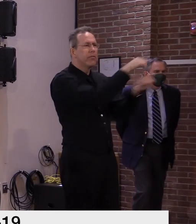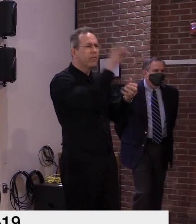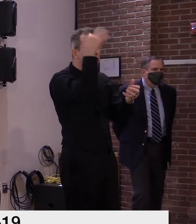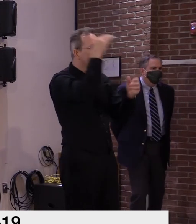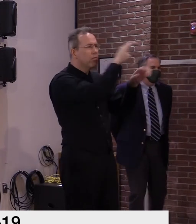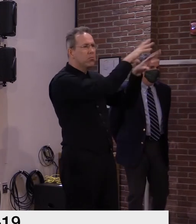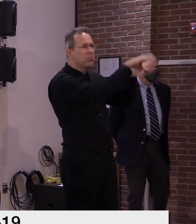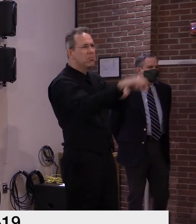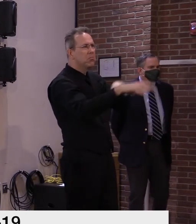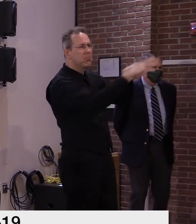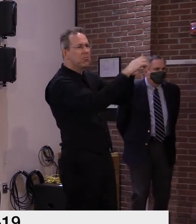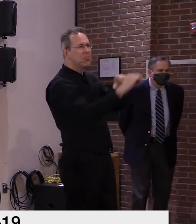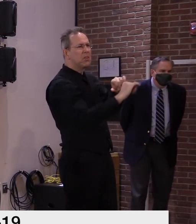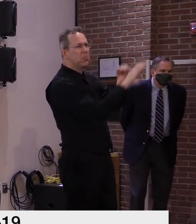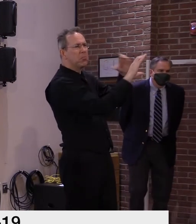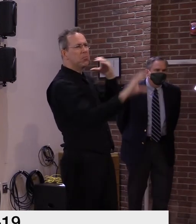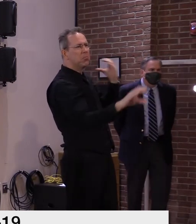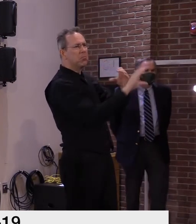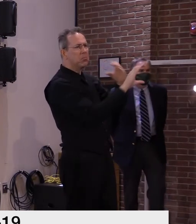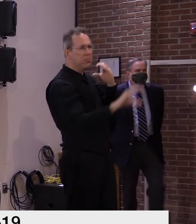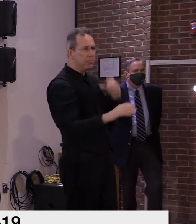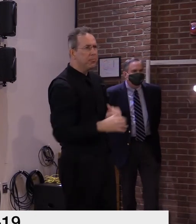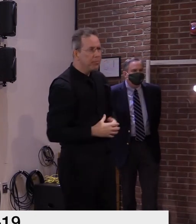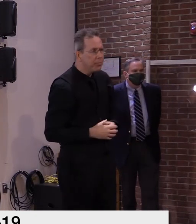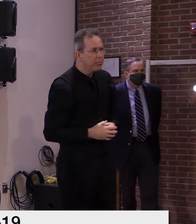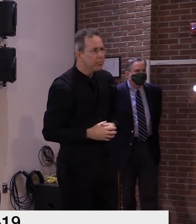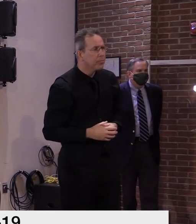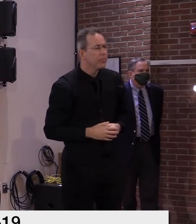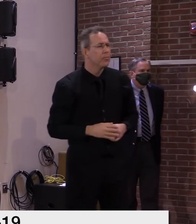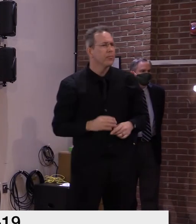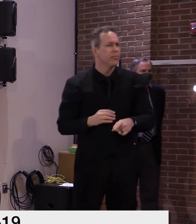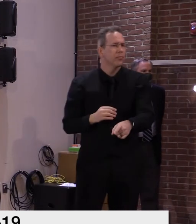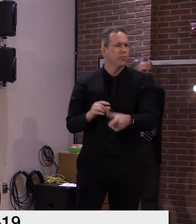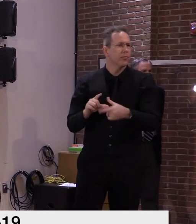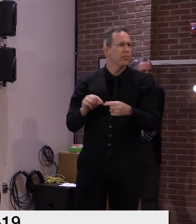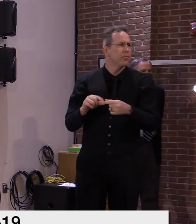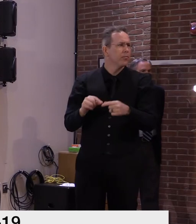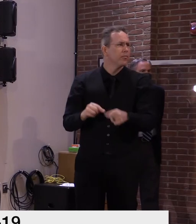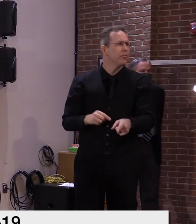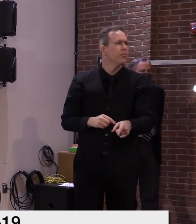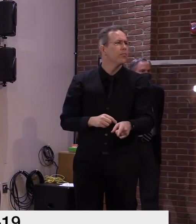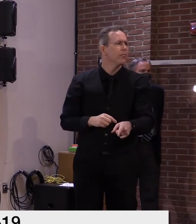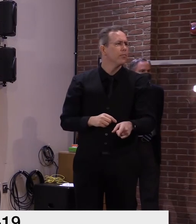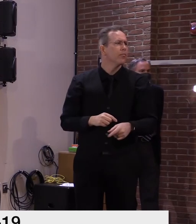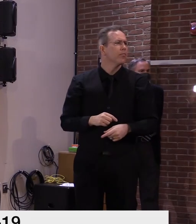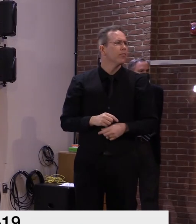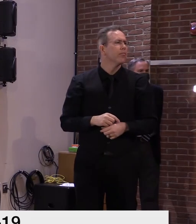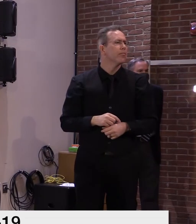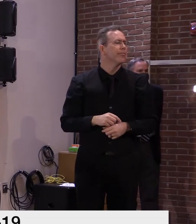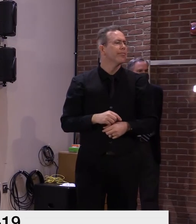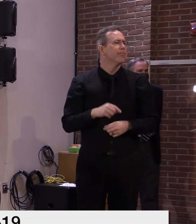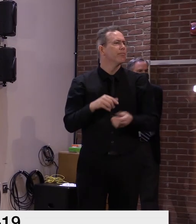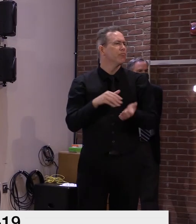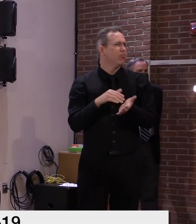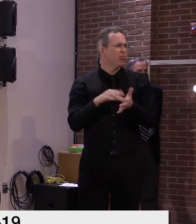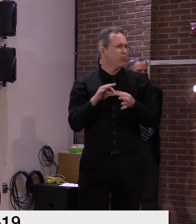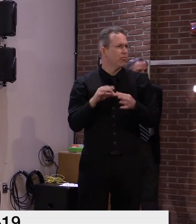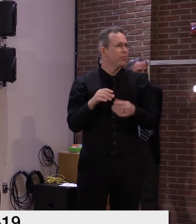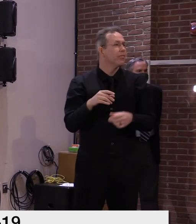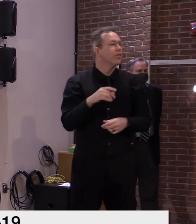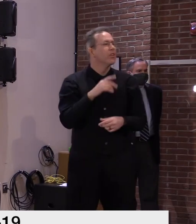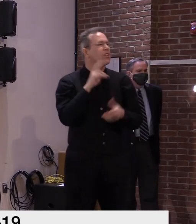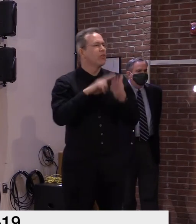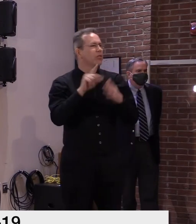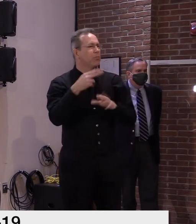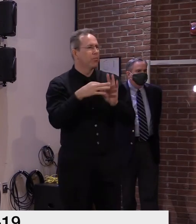Yes, thank you, Governor. The pharmacy program, both at the federal level and whatever we can allocate at the state level, for example,